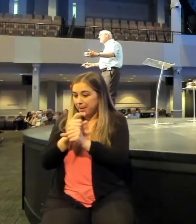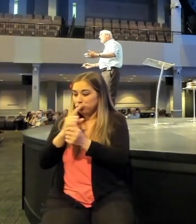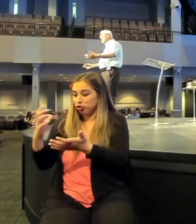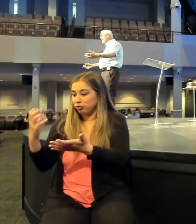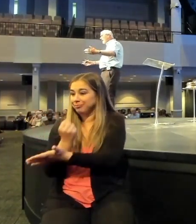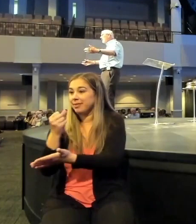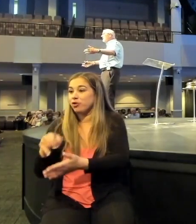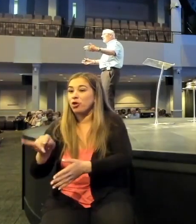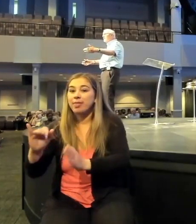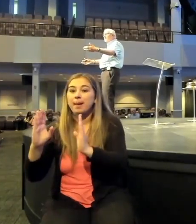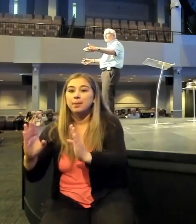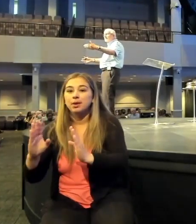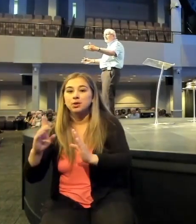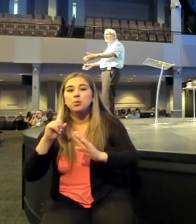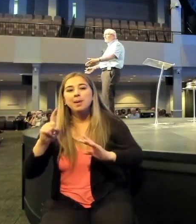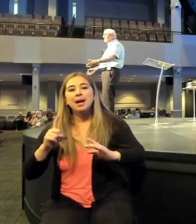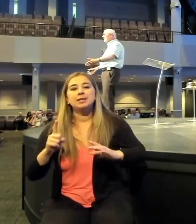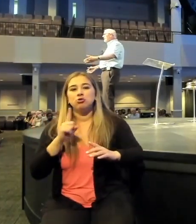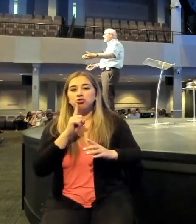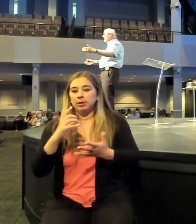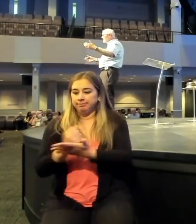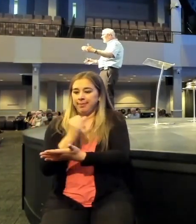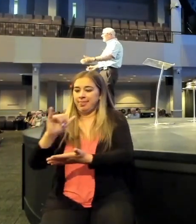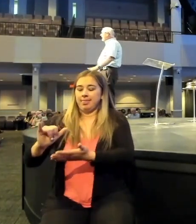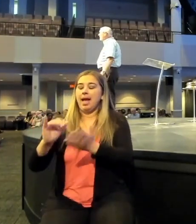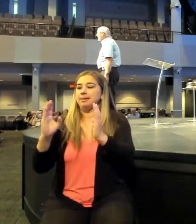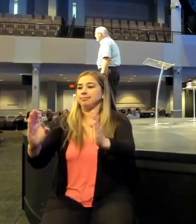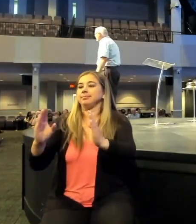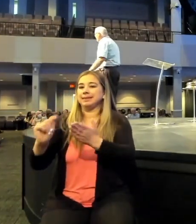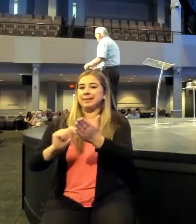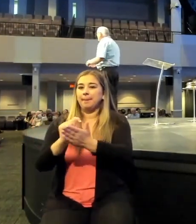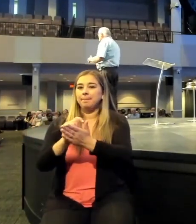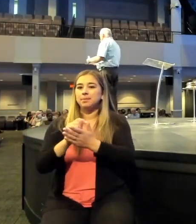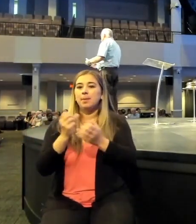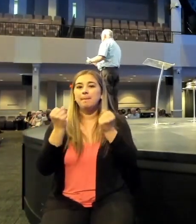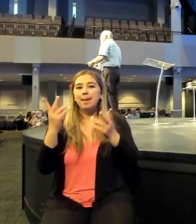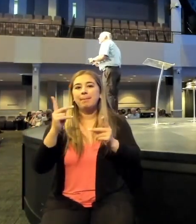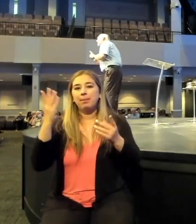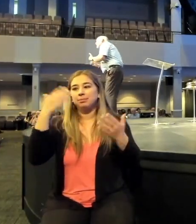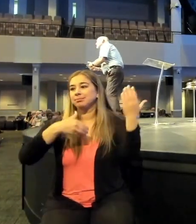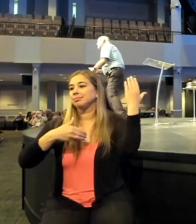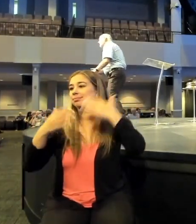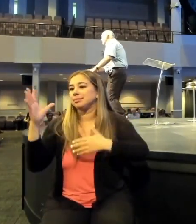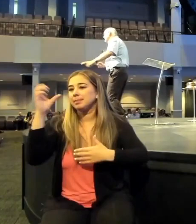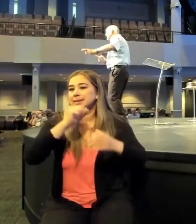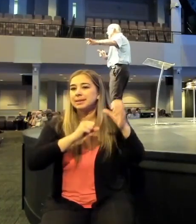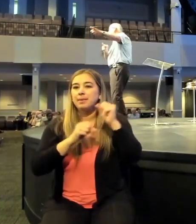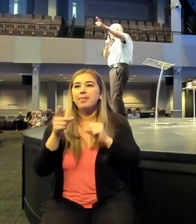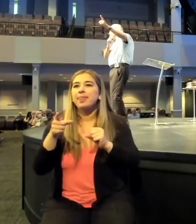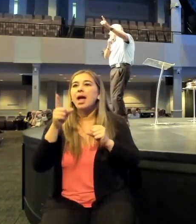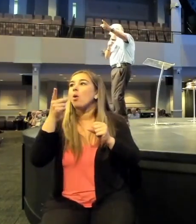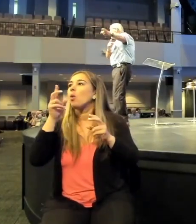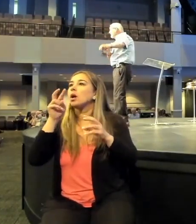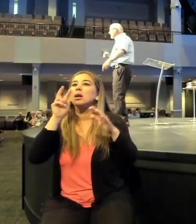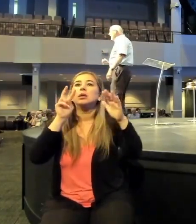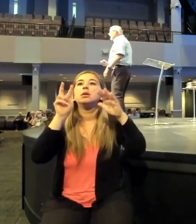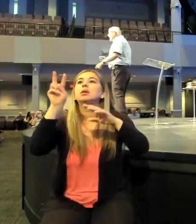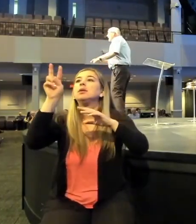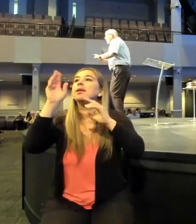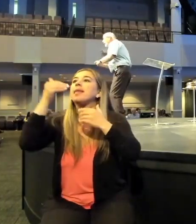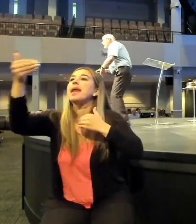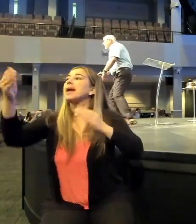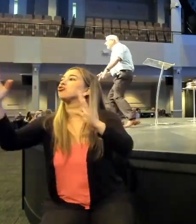we often talk about living in your season. And that's where a lot of people always mess it up. They always are waiting for the next season.